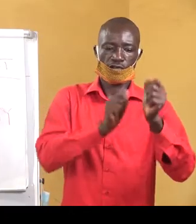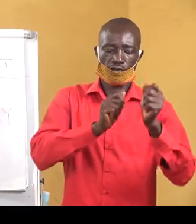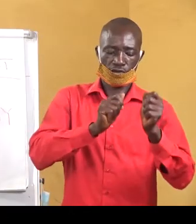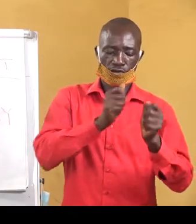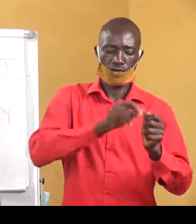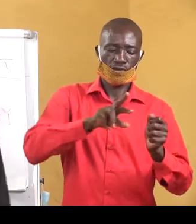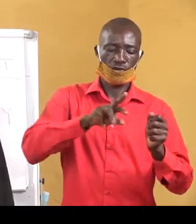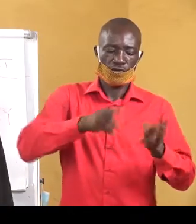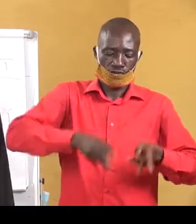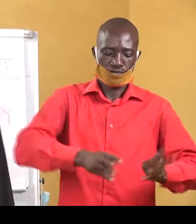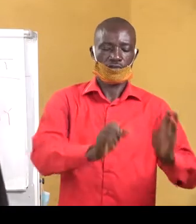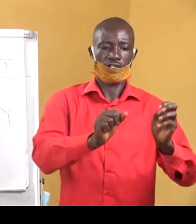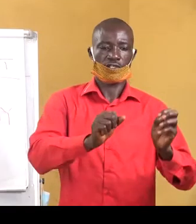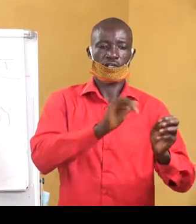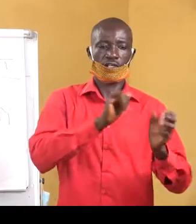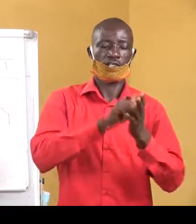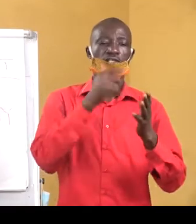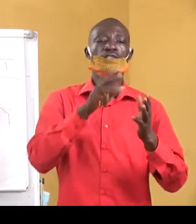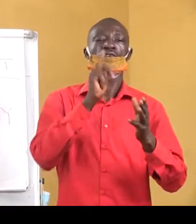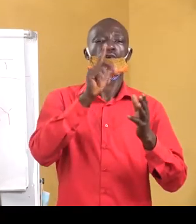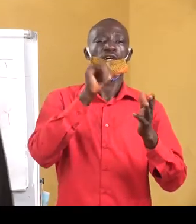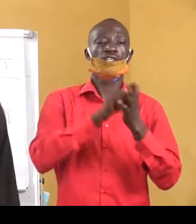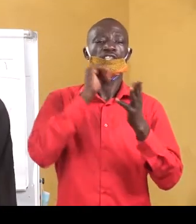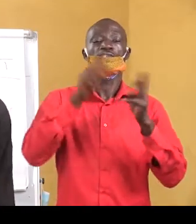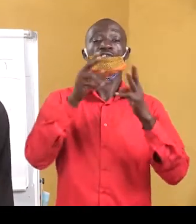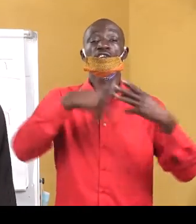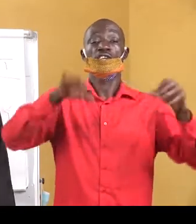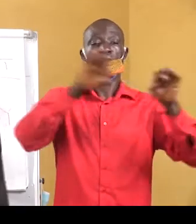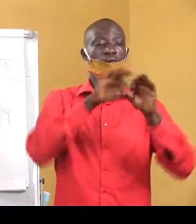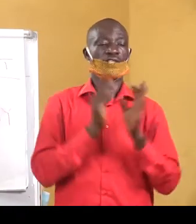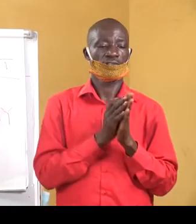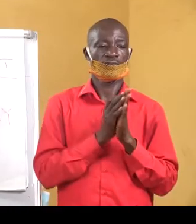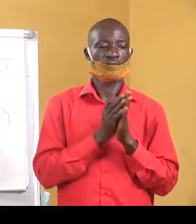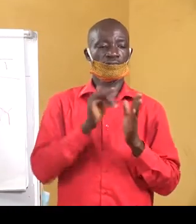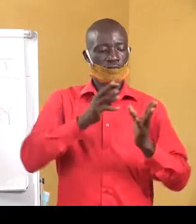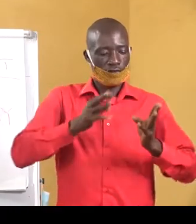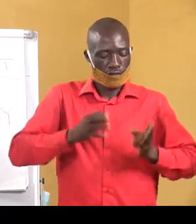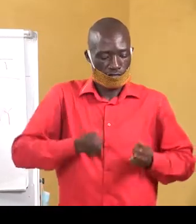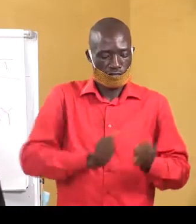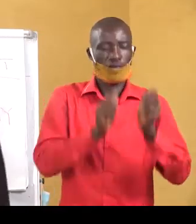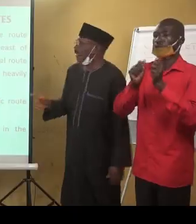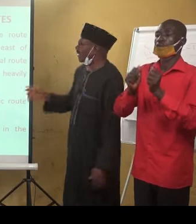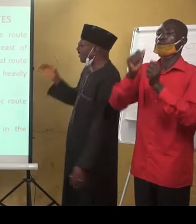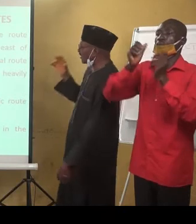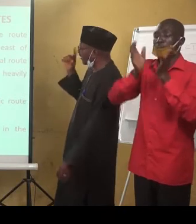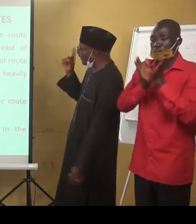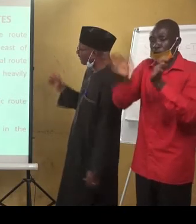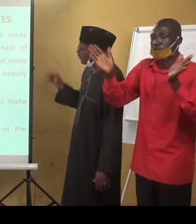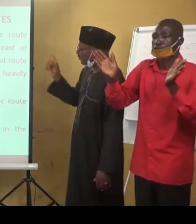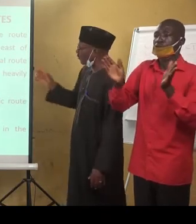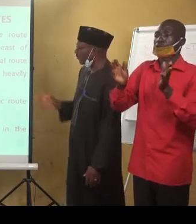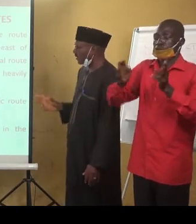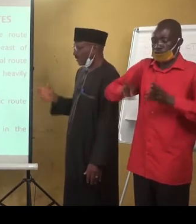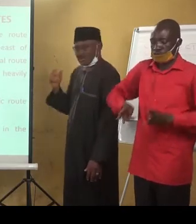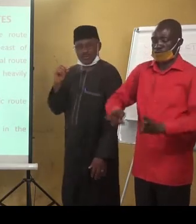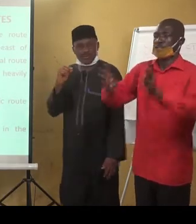routes. And the ones that are being imported follow certain routes. So let's list